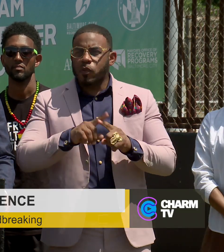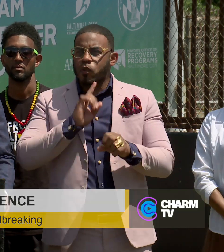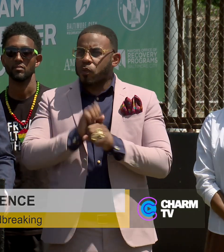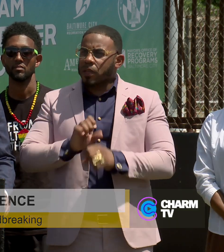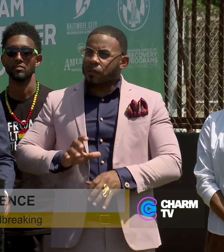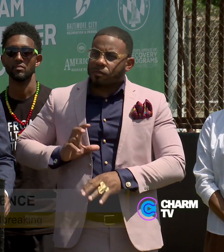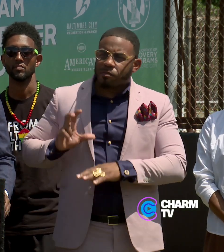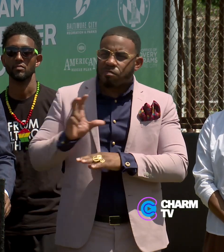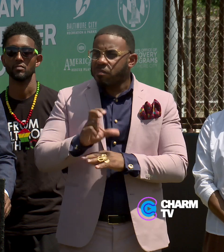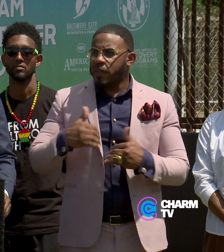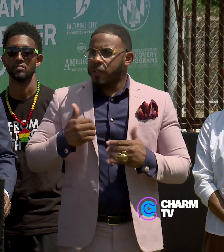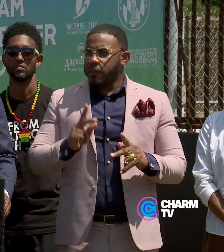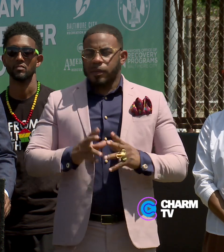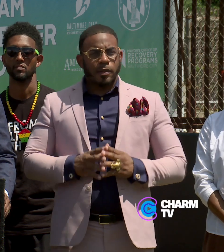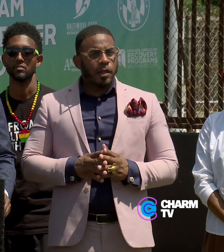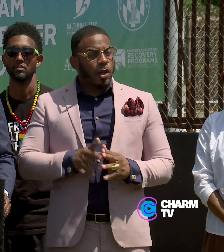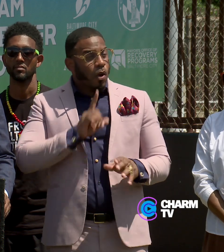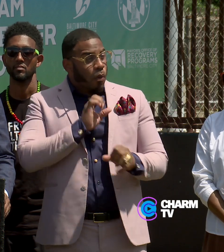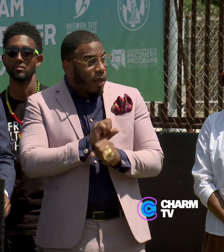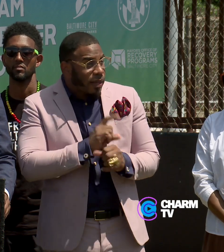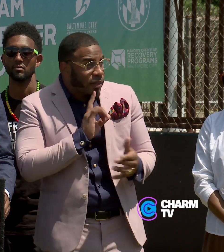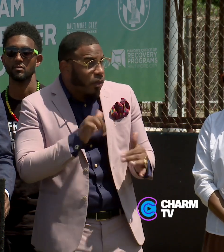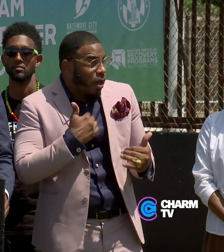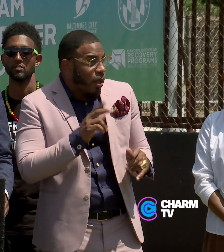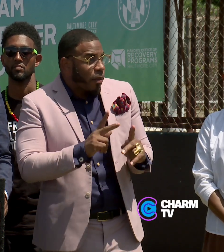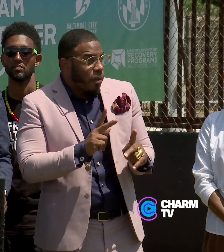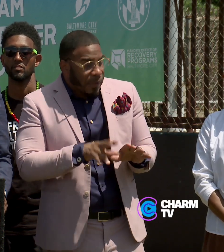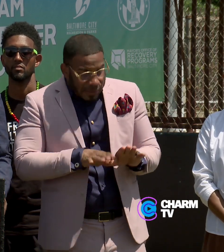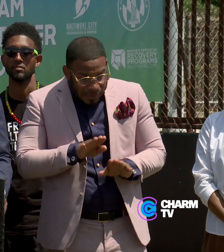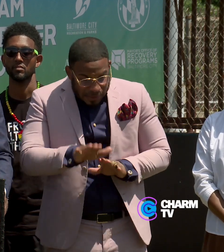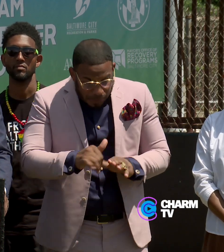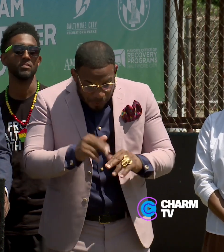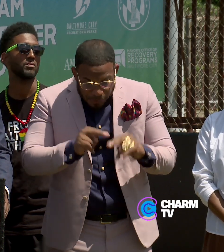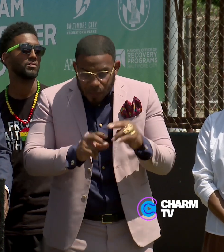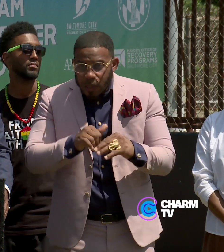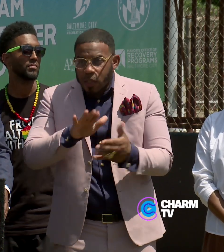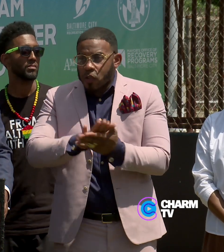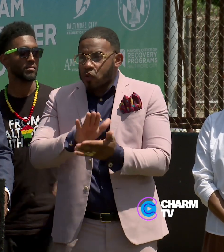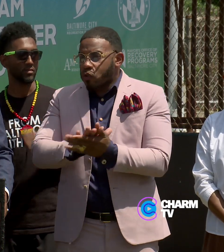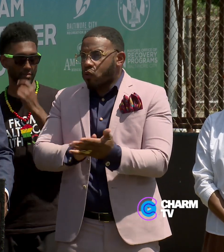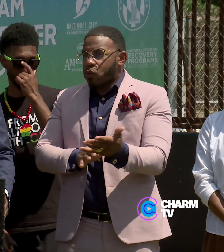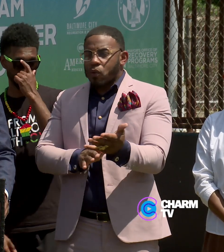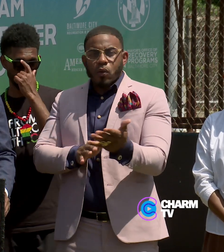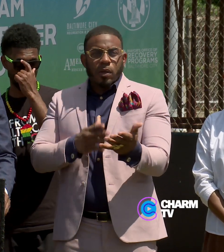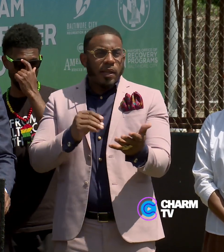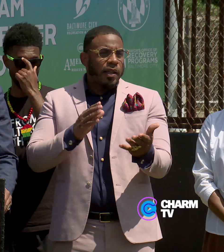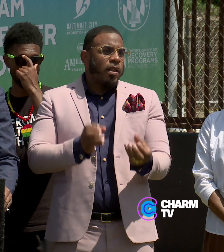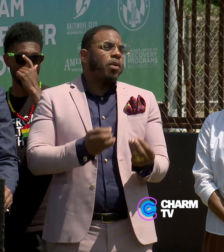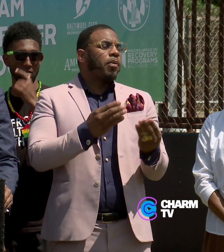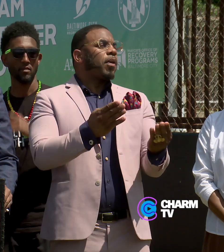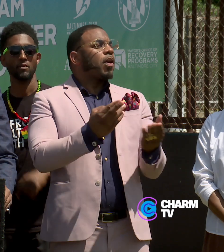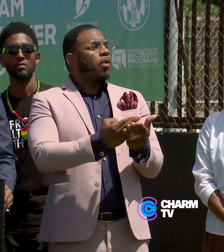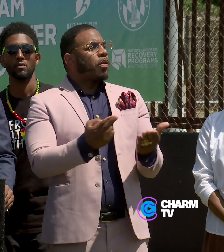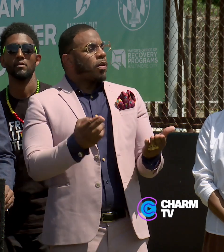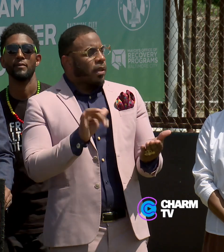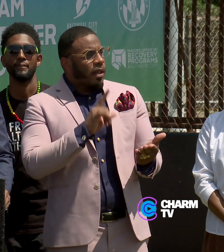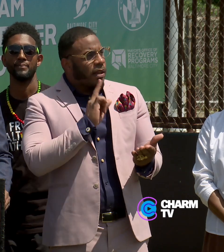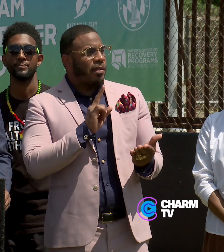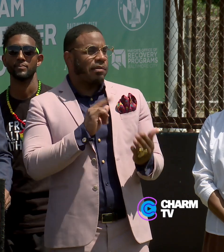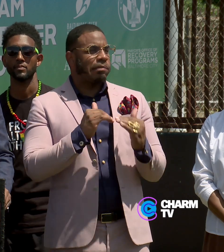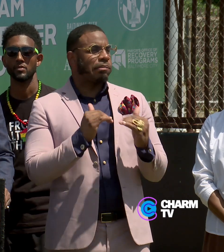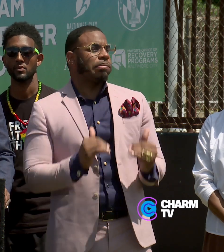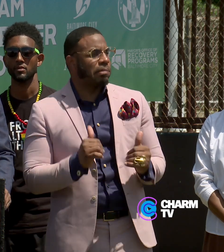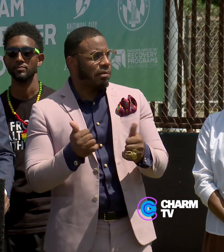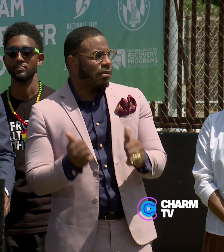really pouring into our young folks. And the reality is, when our young folks step into facilities and schools and they're provided with resources that are